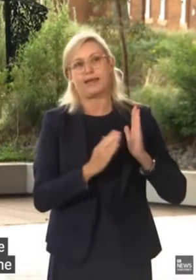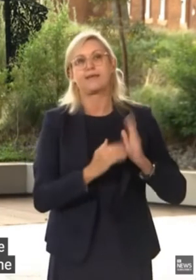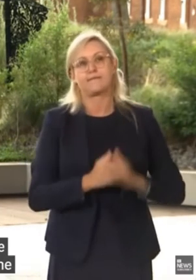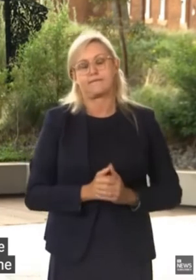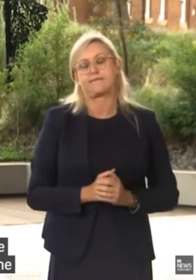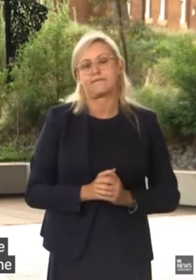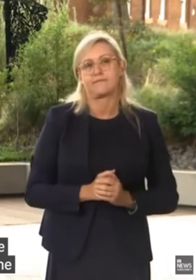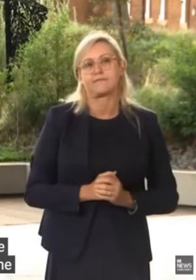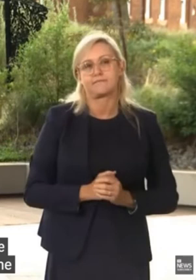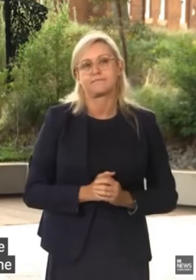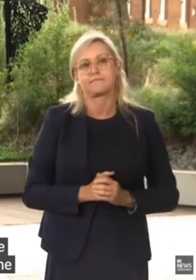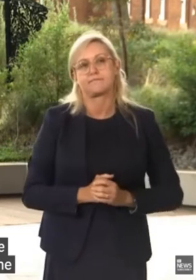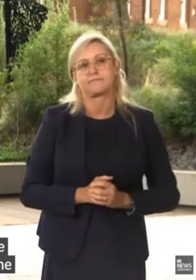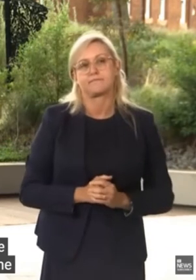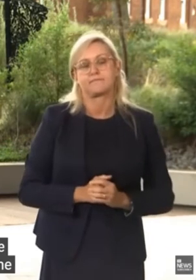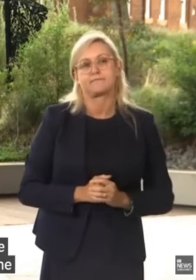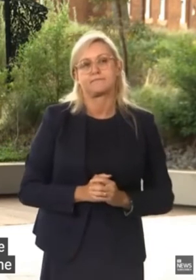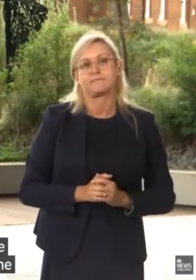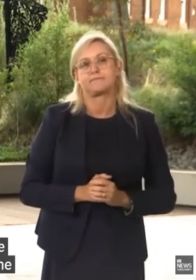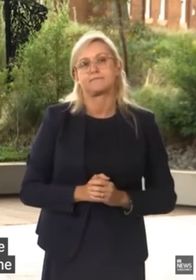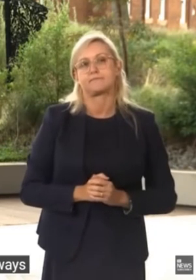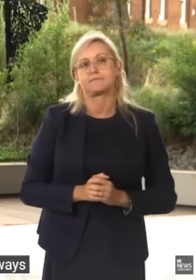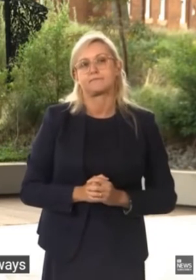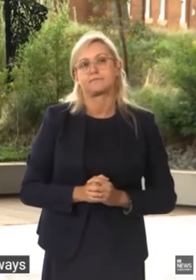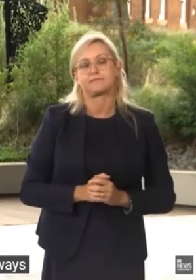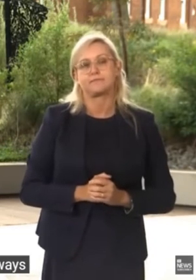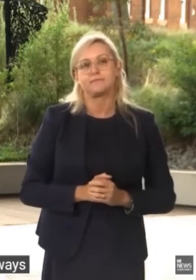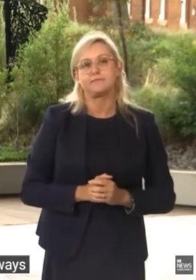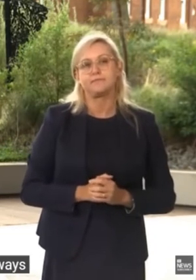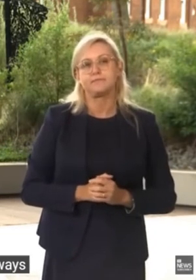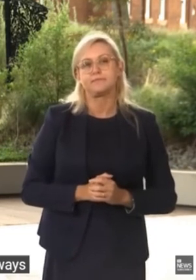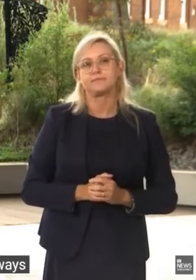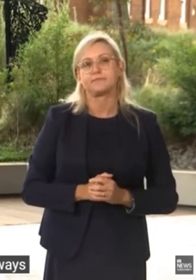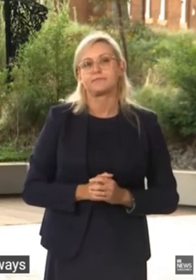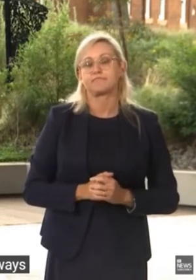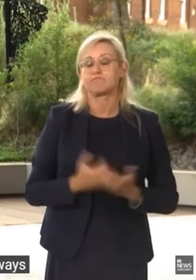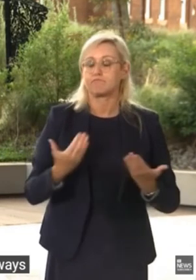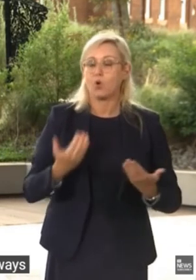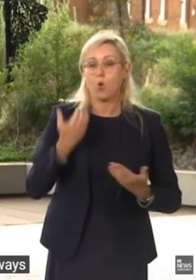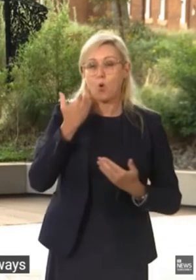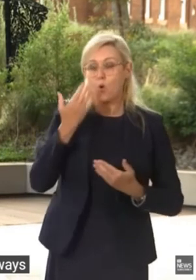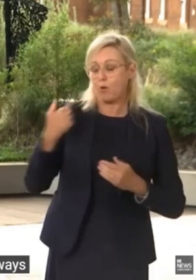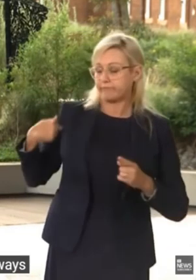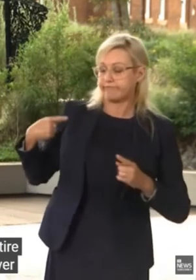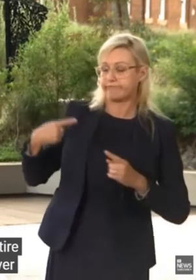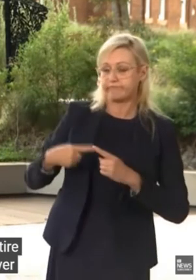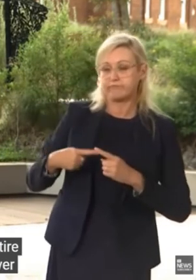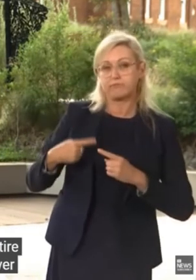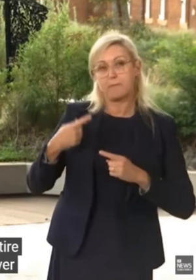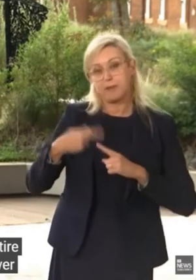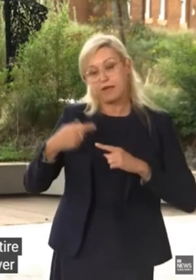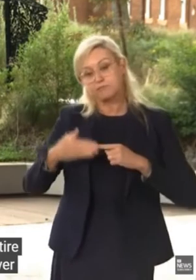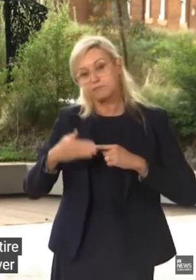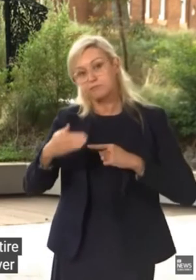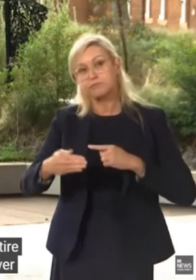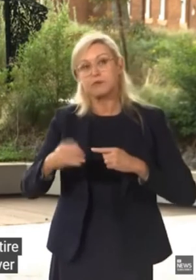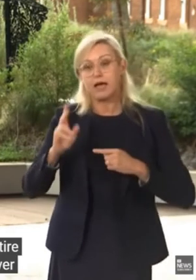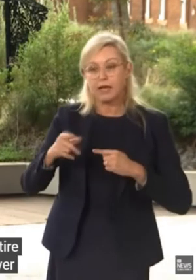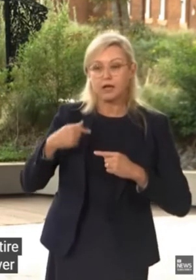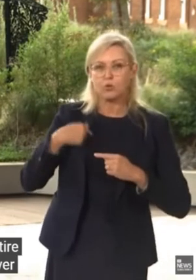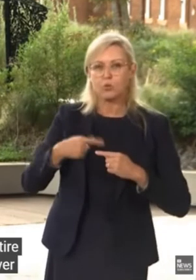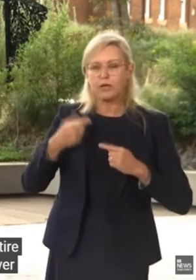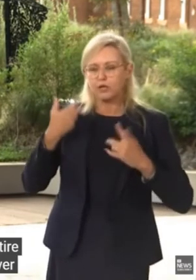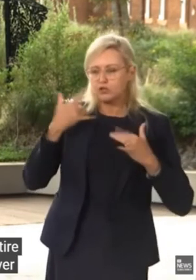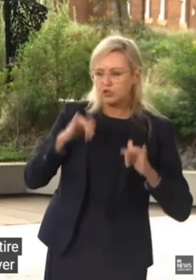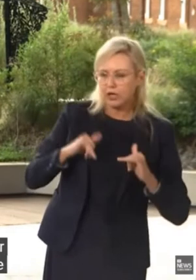as we've said, through the entire part of this pandemic and over the last 2 years, we'll tailor the response. But this is the right approach for